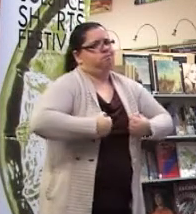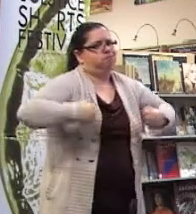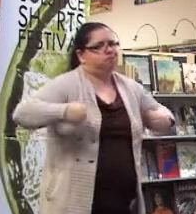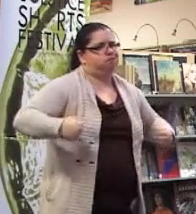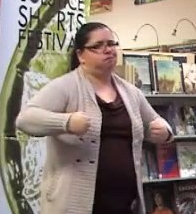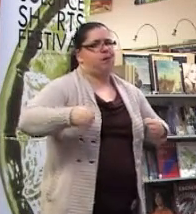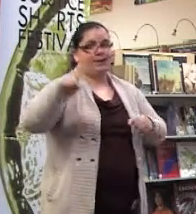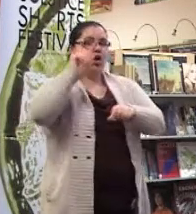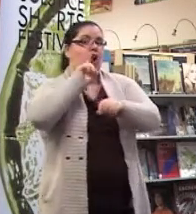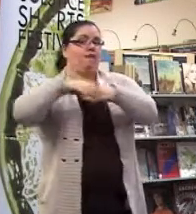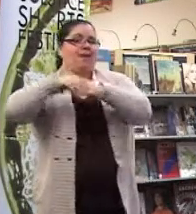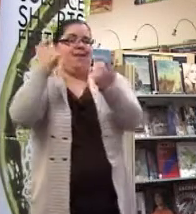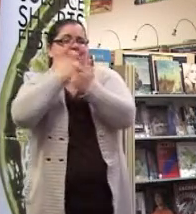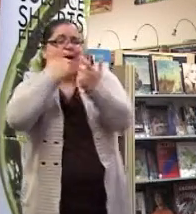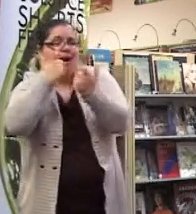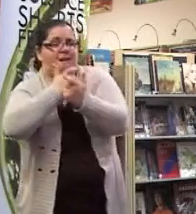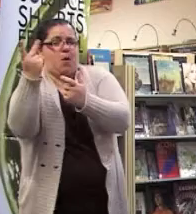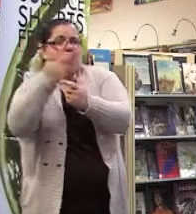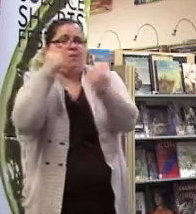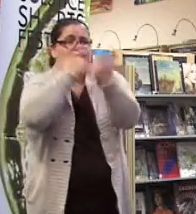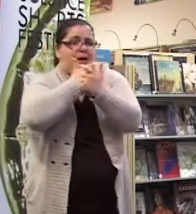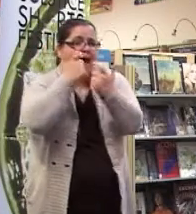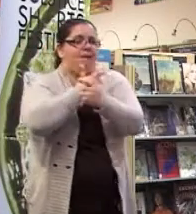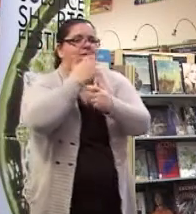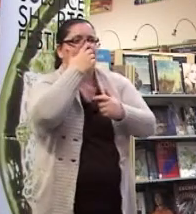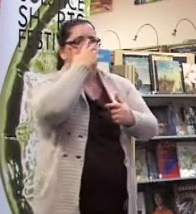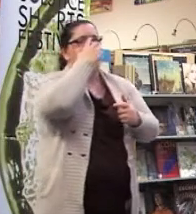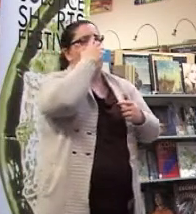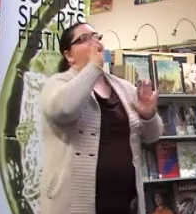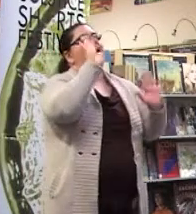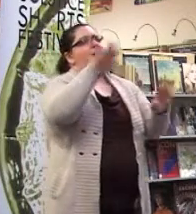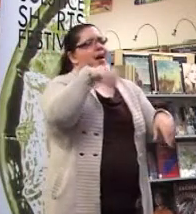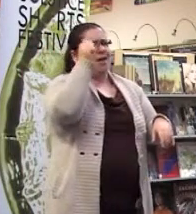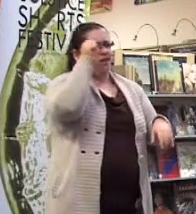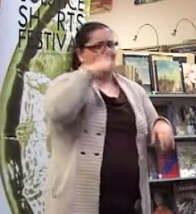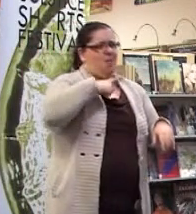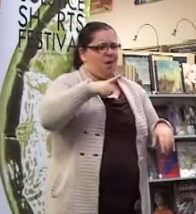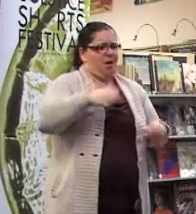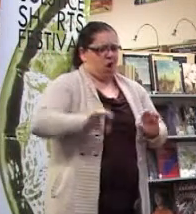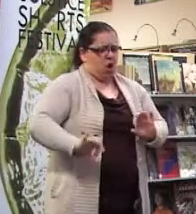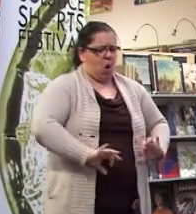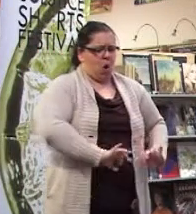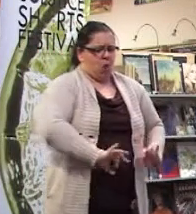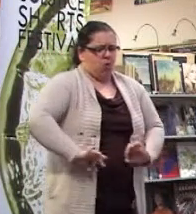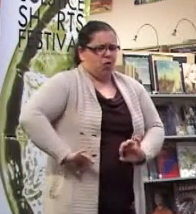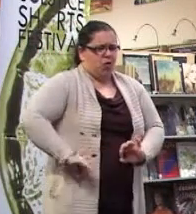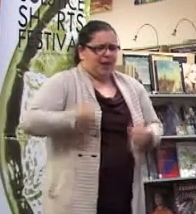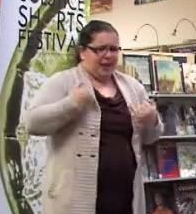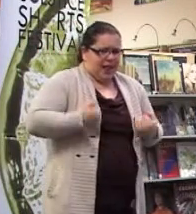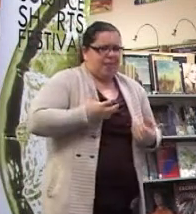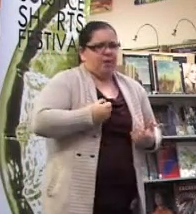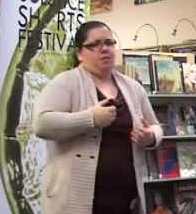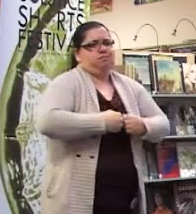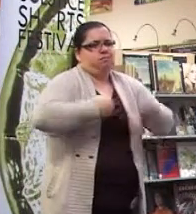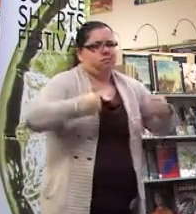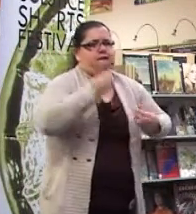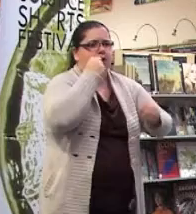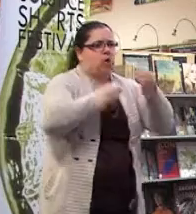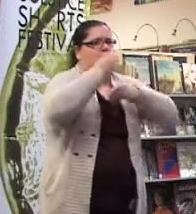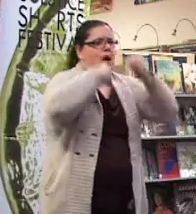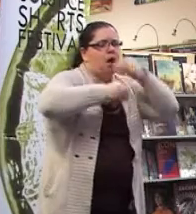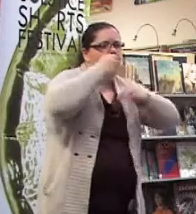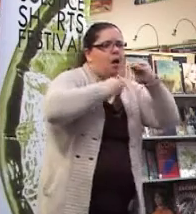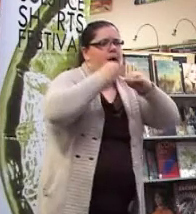Juana is laughing too, their laughter falling into each other. No wonder she had gallstones when she was fat as a balloon, stuffing herself with so much food all the